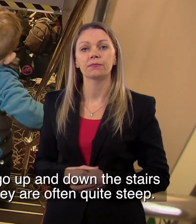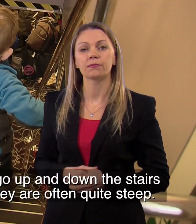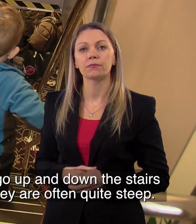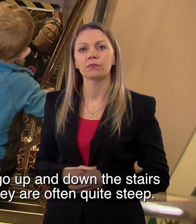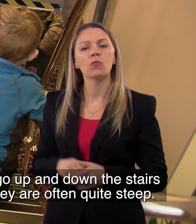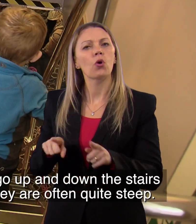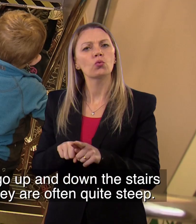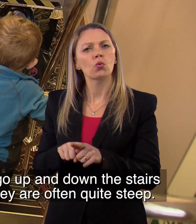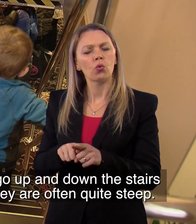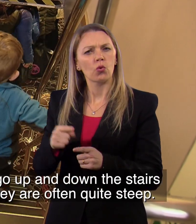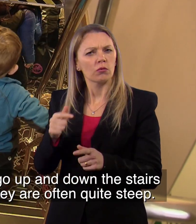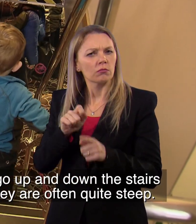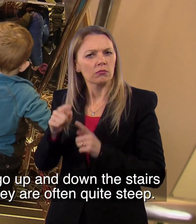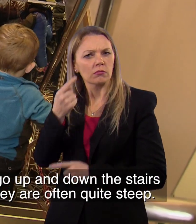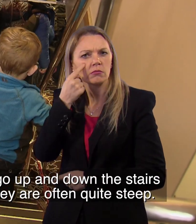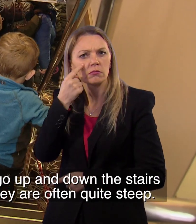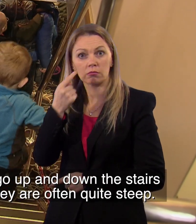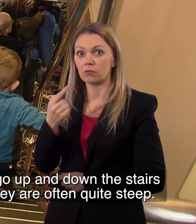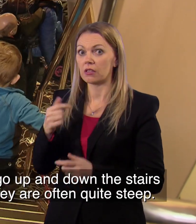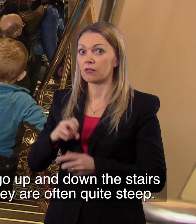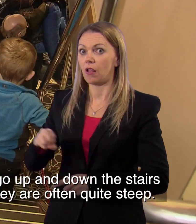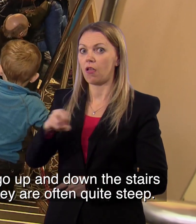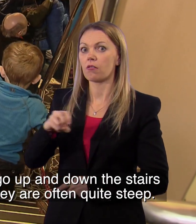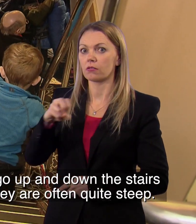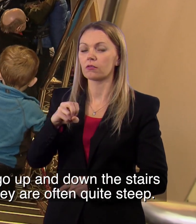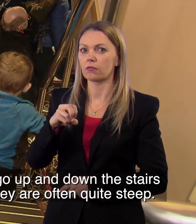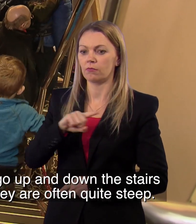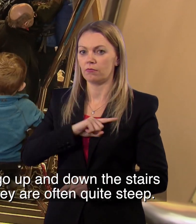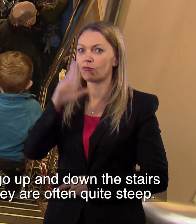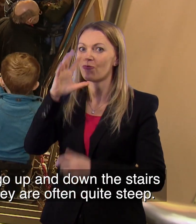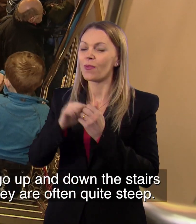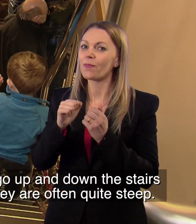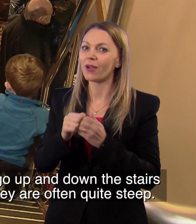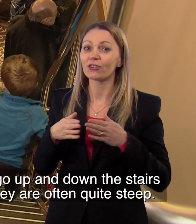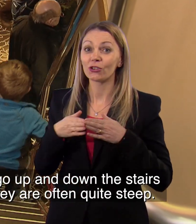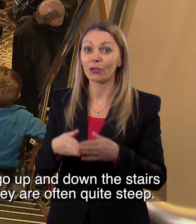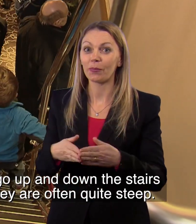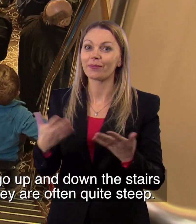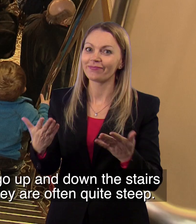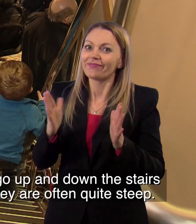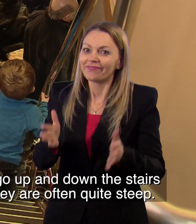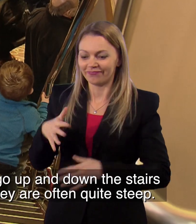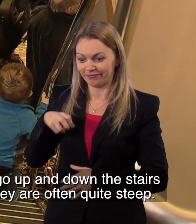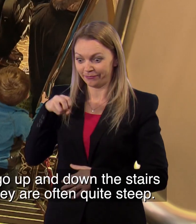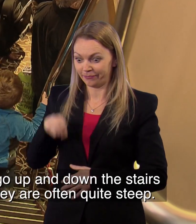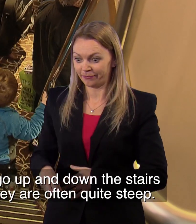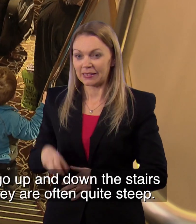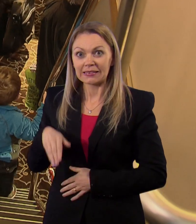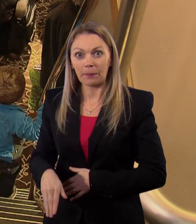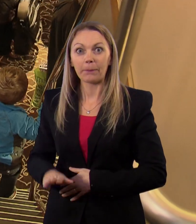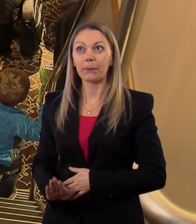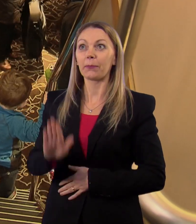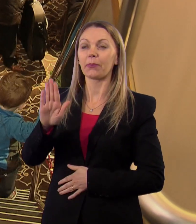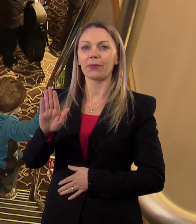And please do take special care when you go up and down the stairs on board. Remember that due to the ship's design, they're often quite